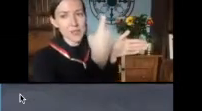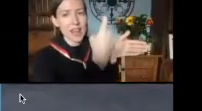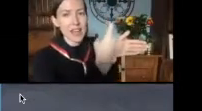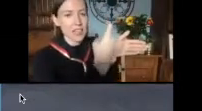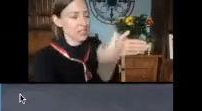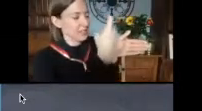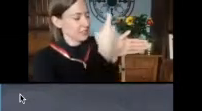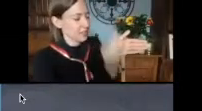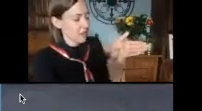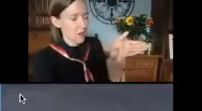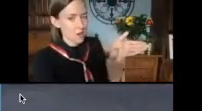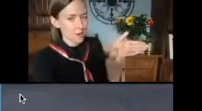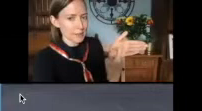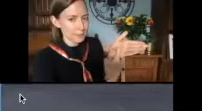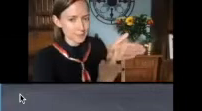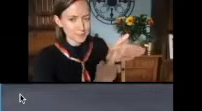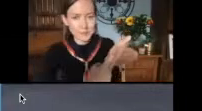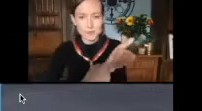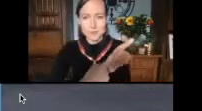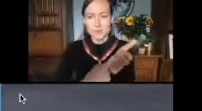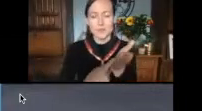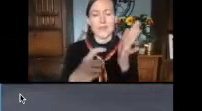is doing the actions. R.